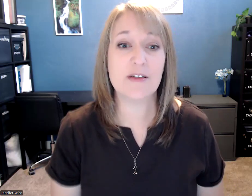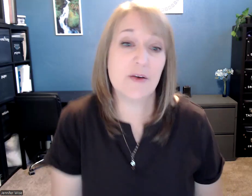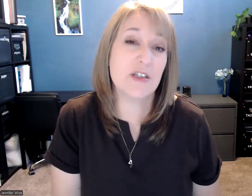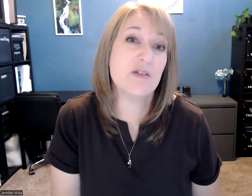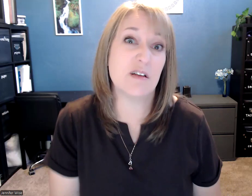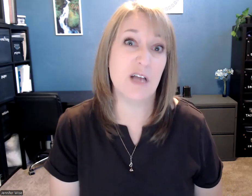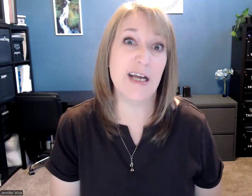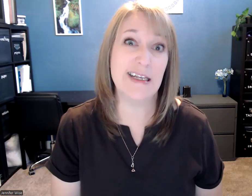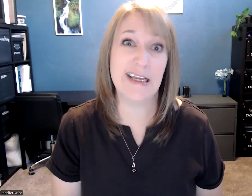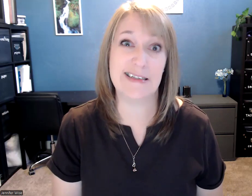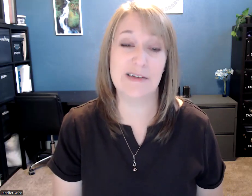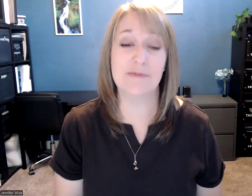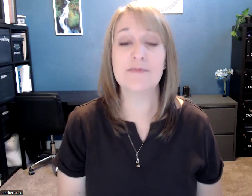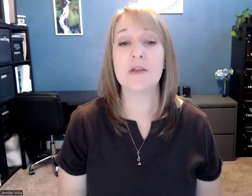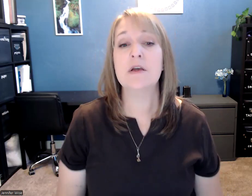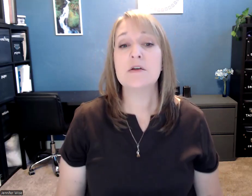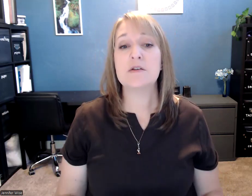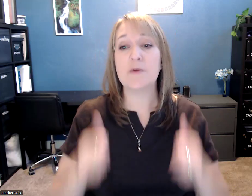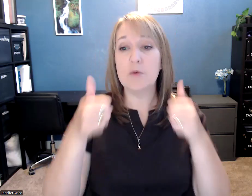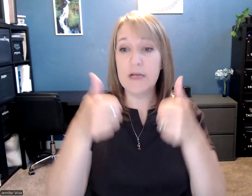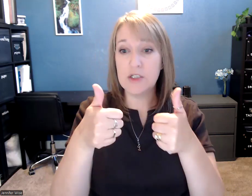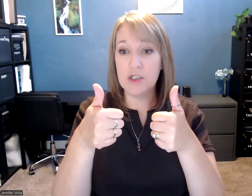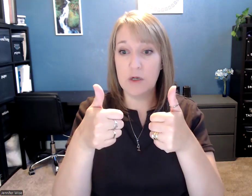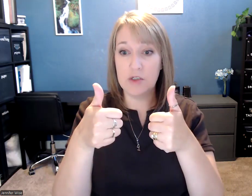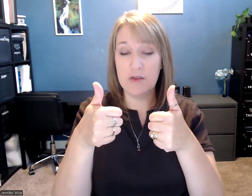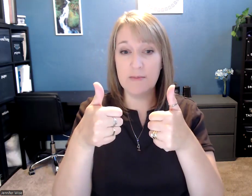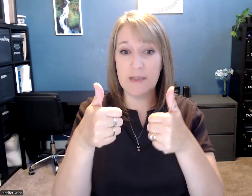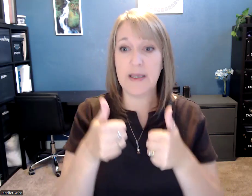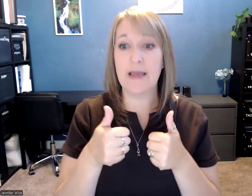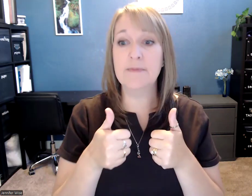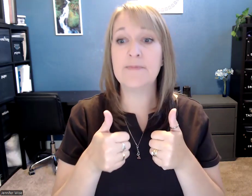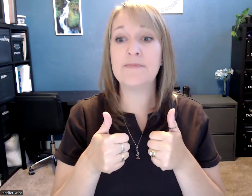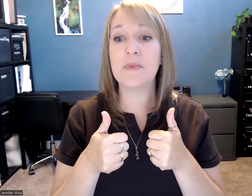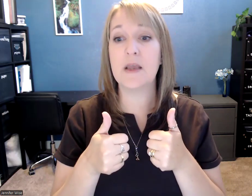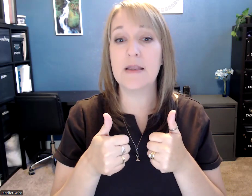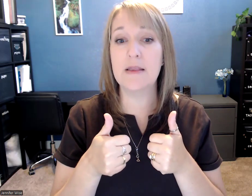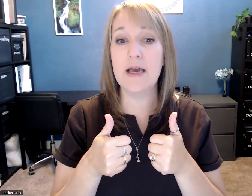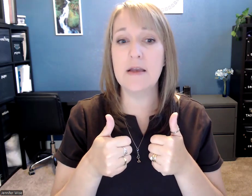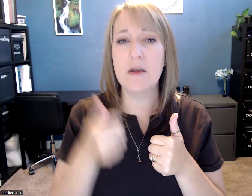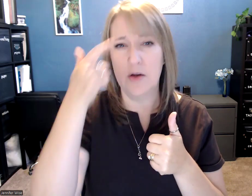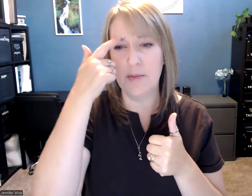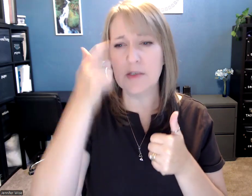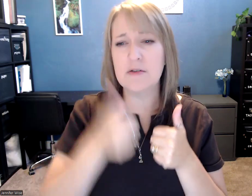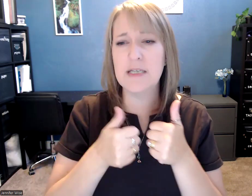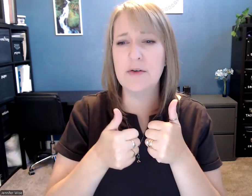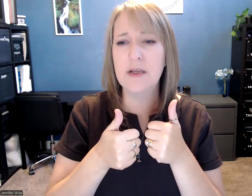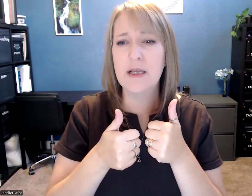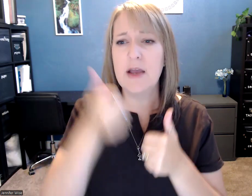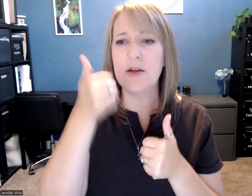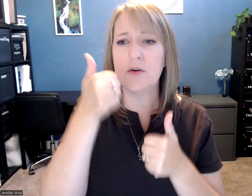So it's used a lot in ASL. So for which, you want 2 thumbs up again. And then your eyebrows go down and you're